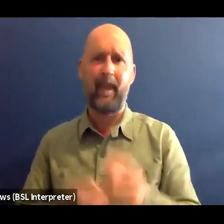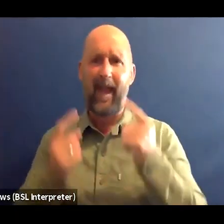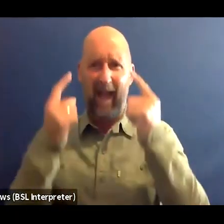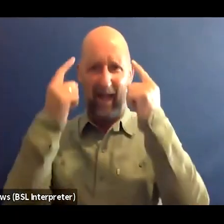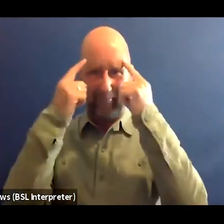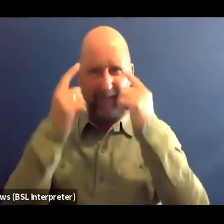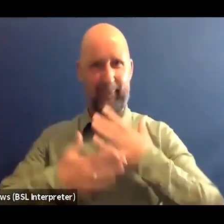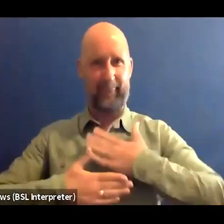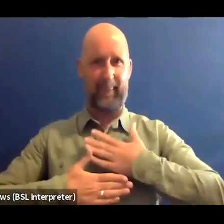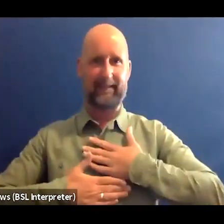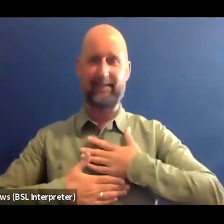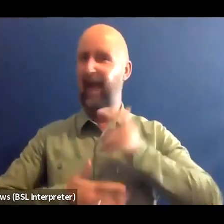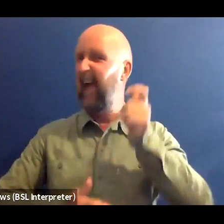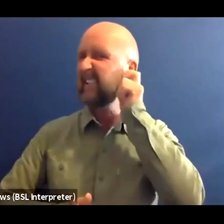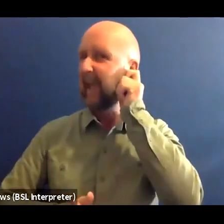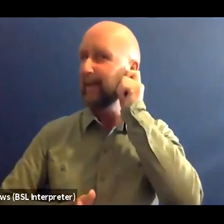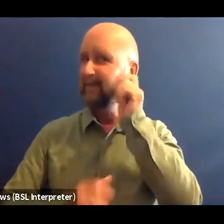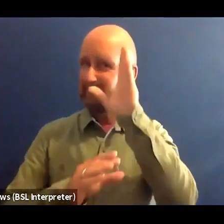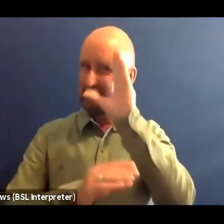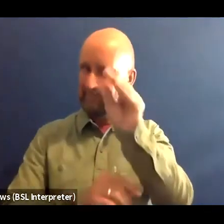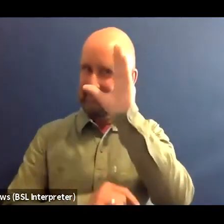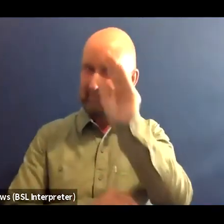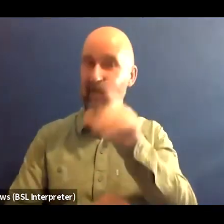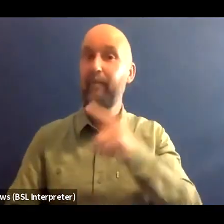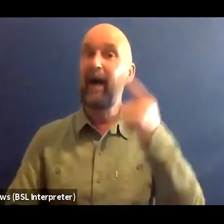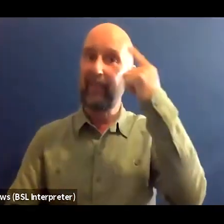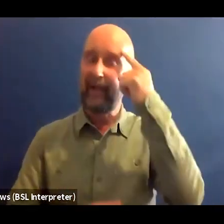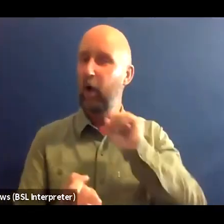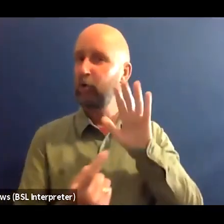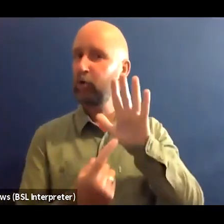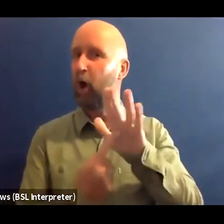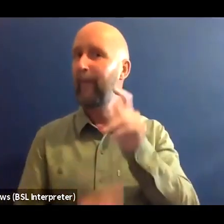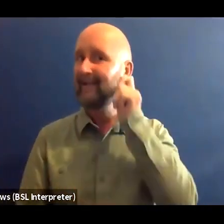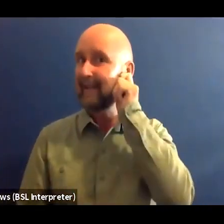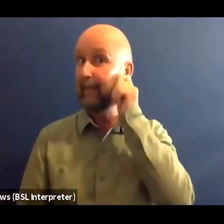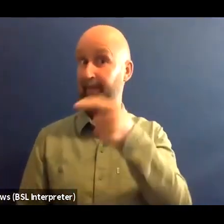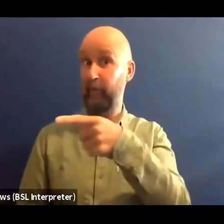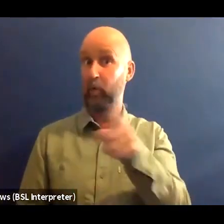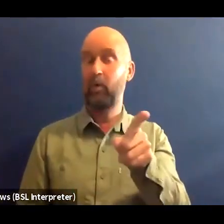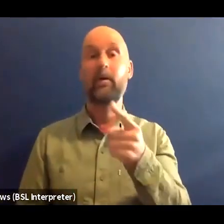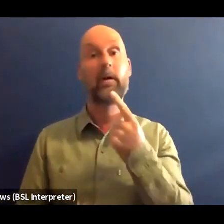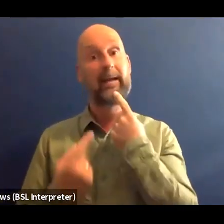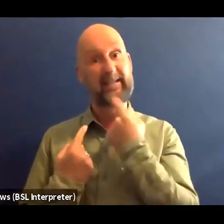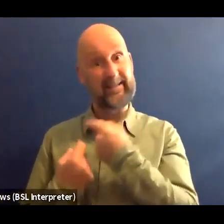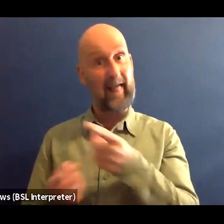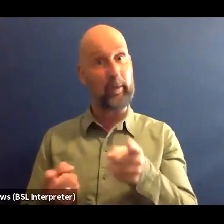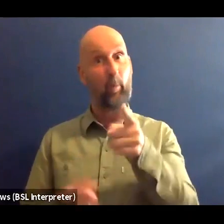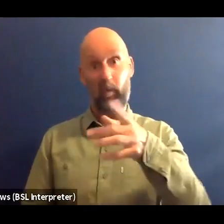that's my tips. But yeah, I think my top tip would be to tell people what you need,